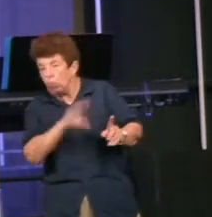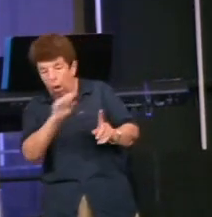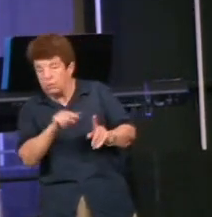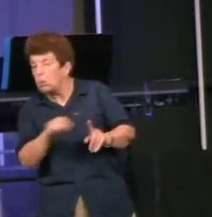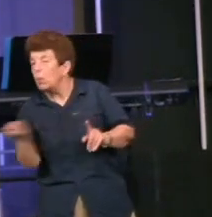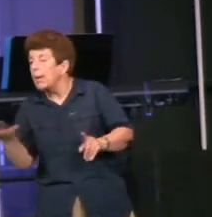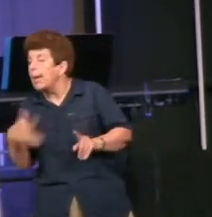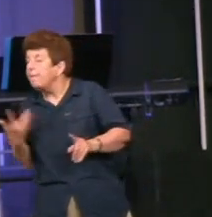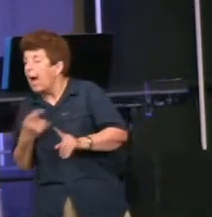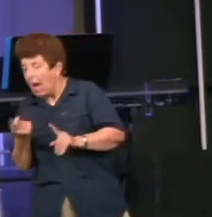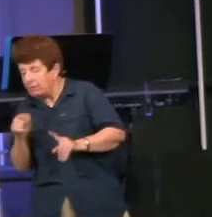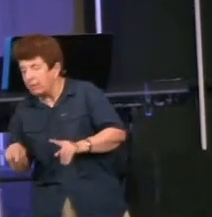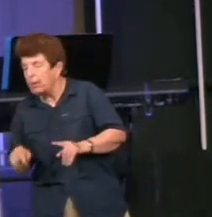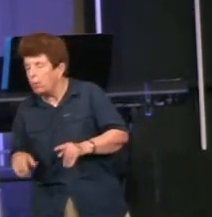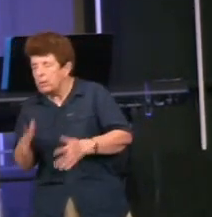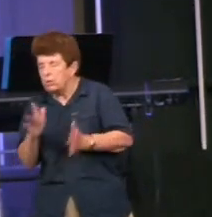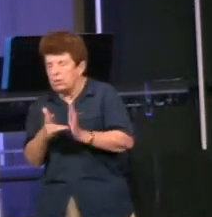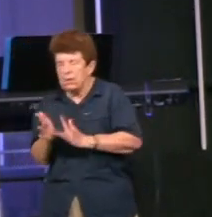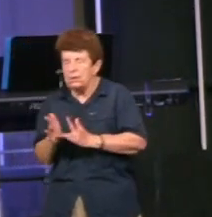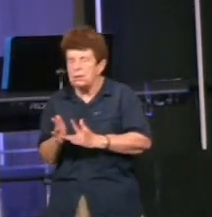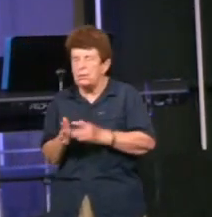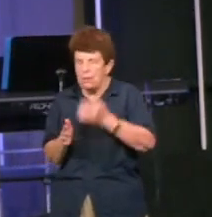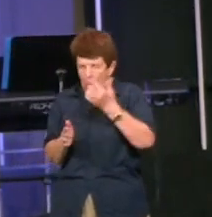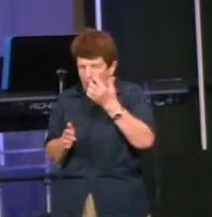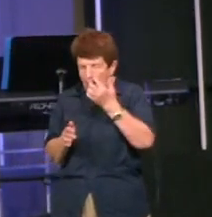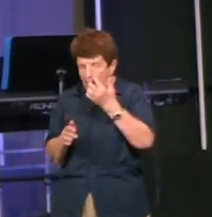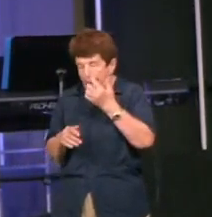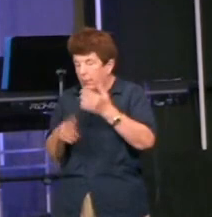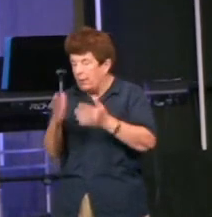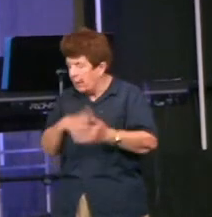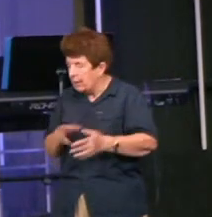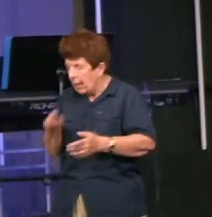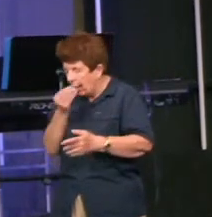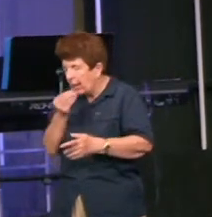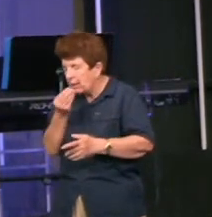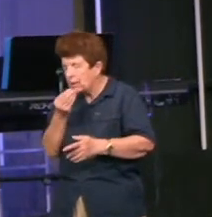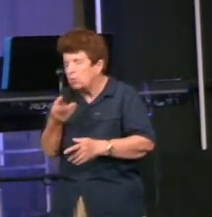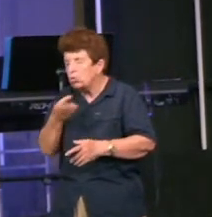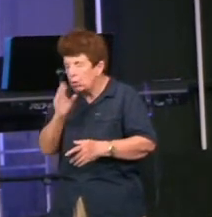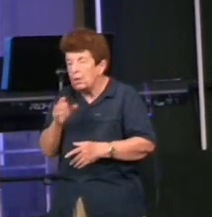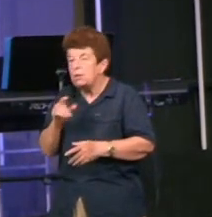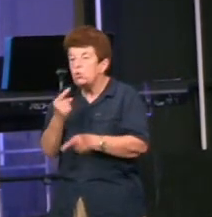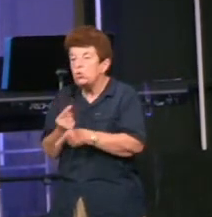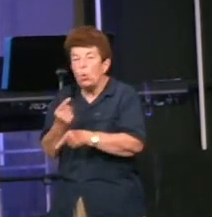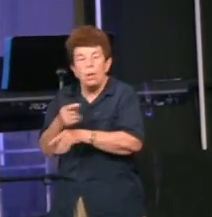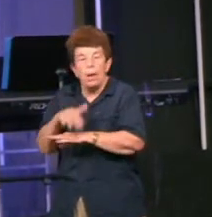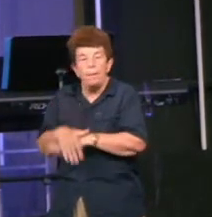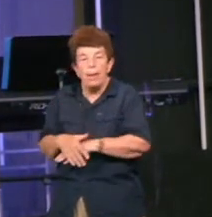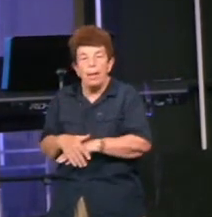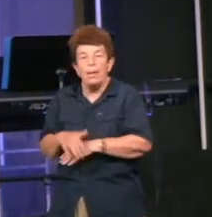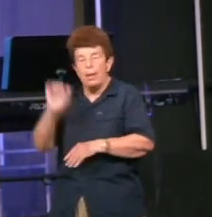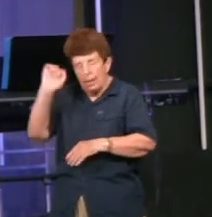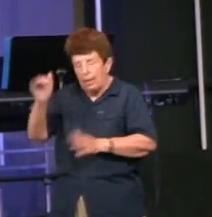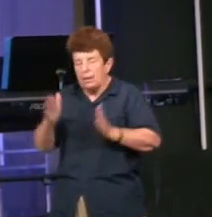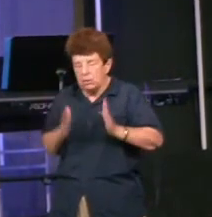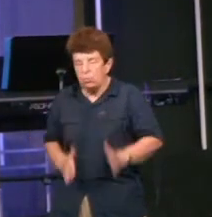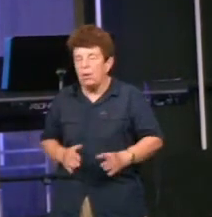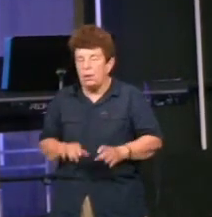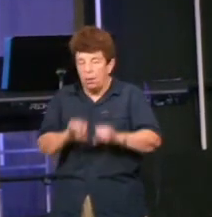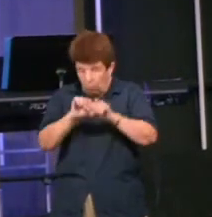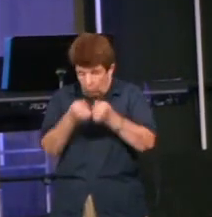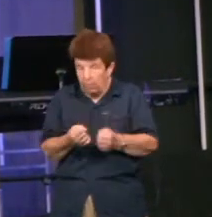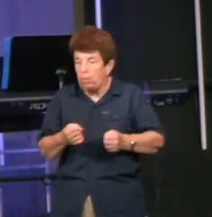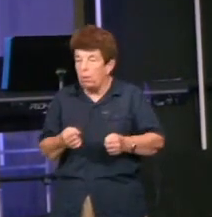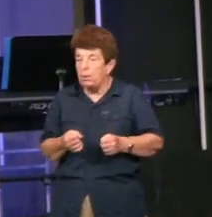see that when Jesus says, I am the bread of life, you need to eat my flesh, you need to drink my blood. He was talking about that his body would be